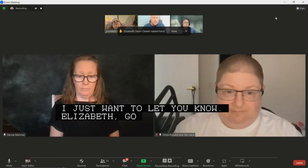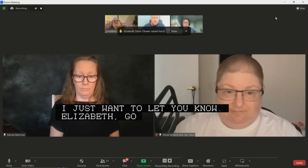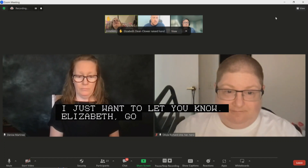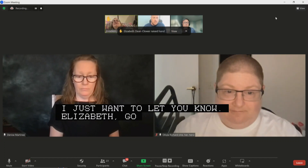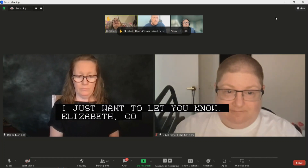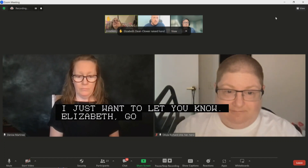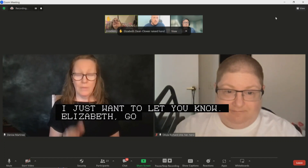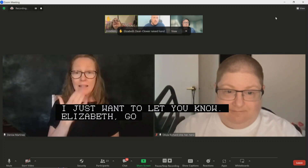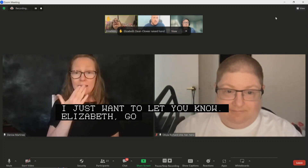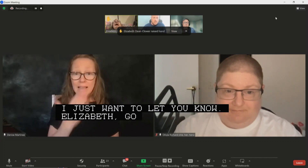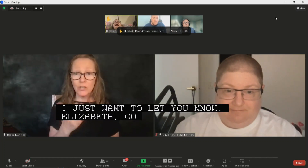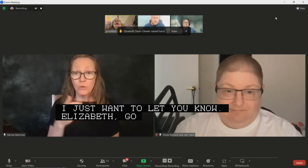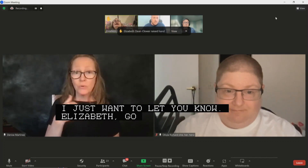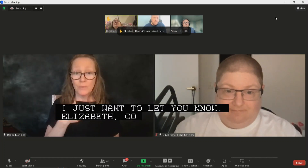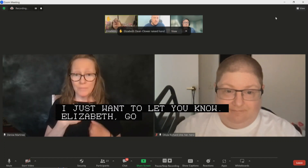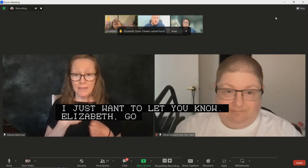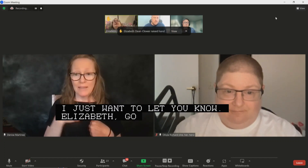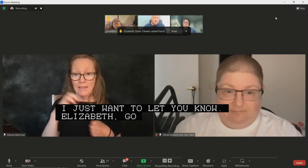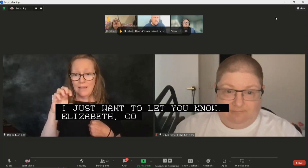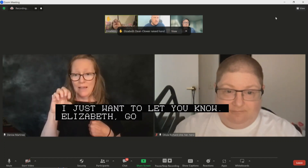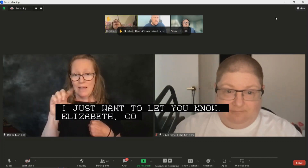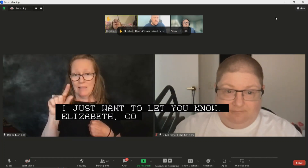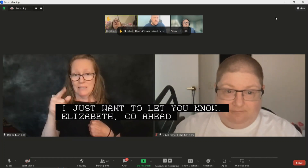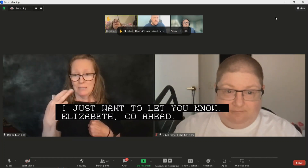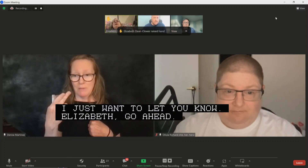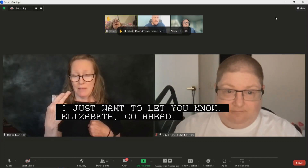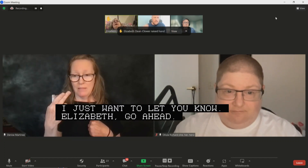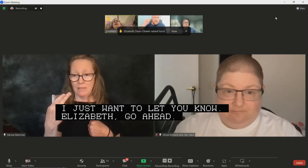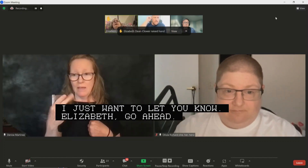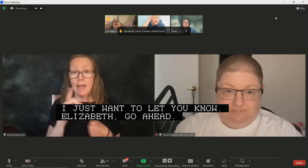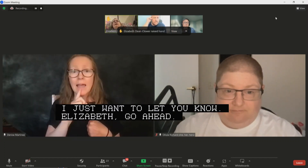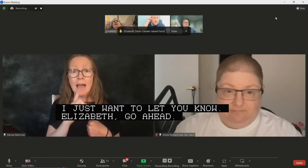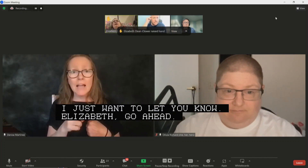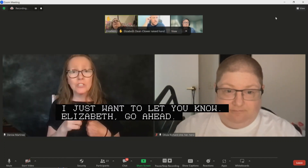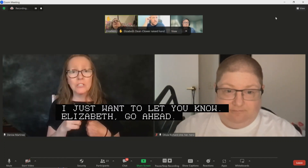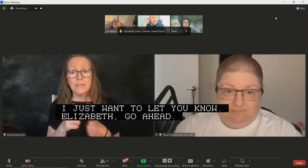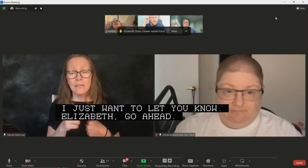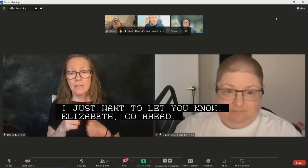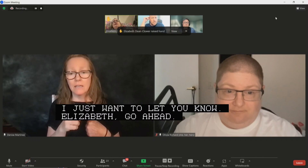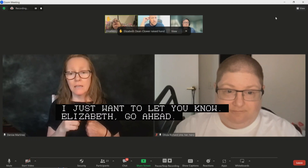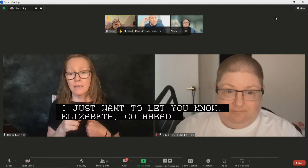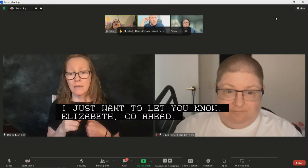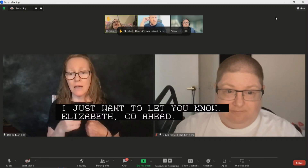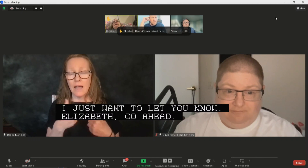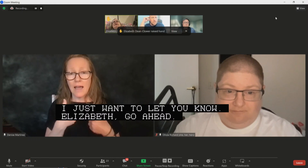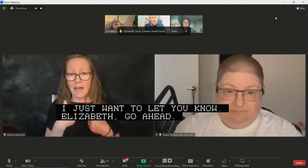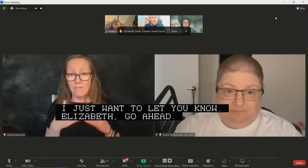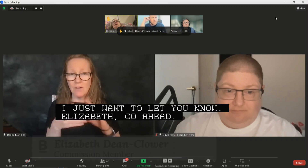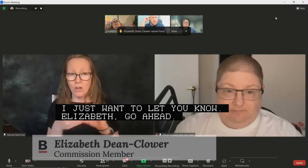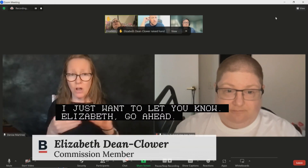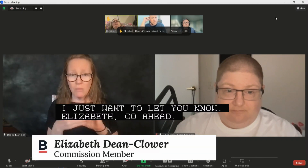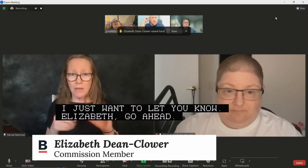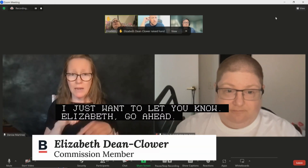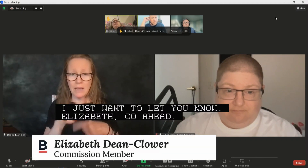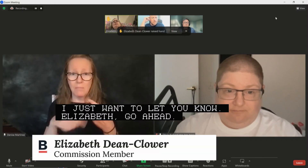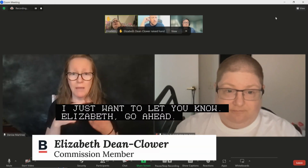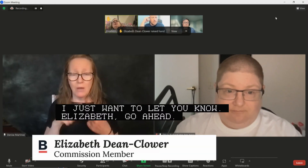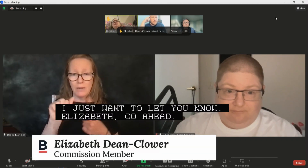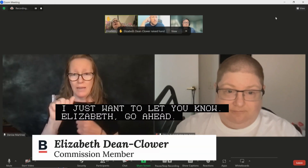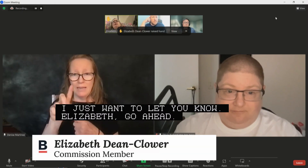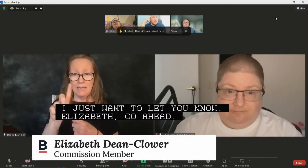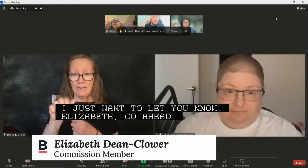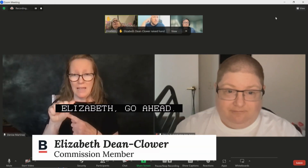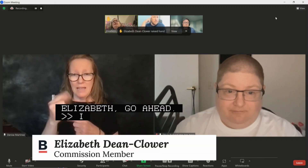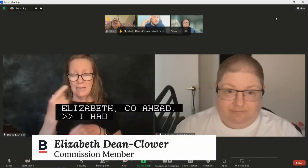Thanks. This is Elizabeth. I actually had wanted, I had a comment about ADA Day, but as long as you've